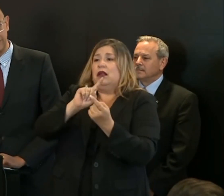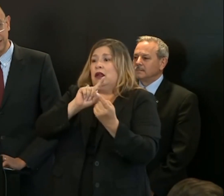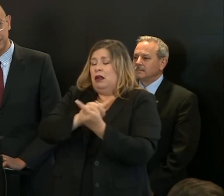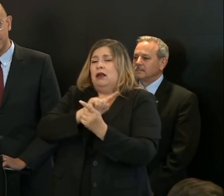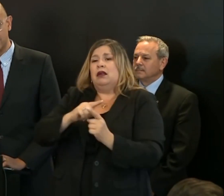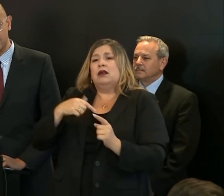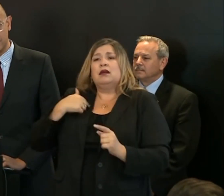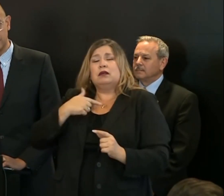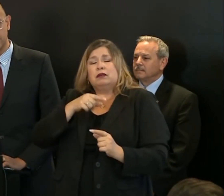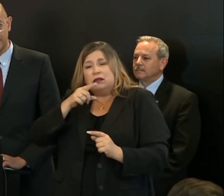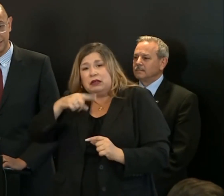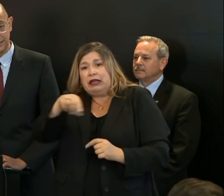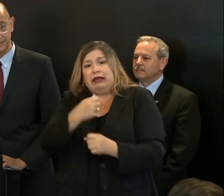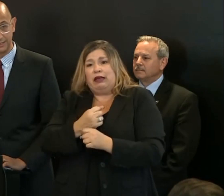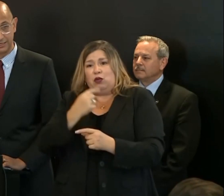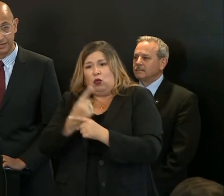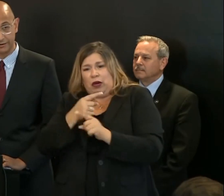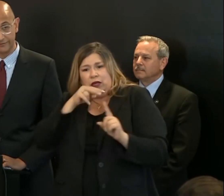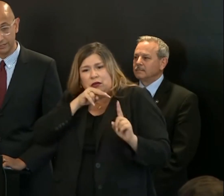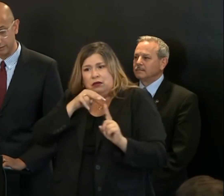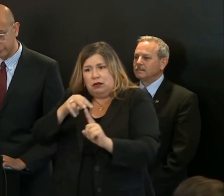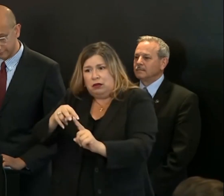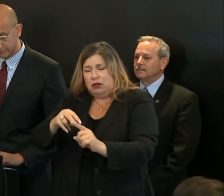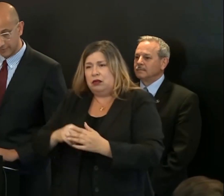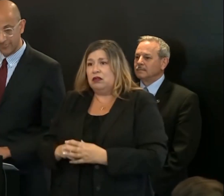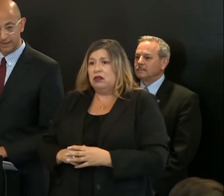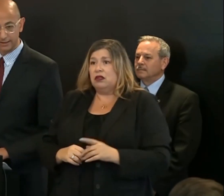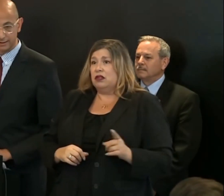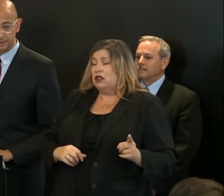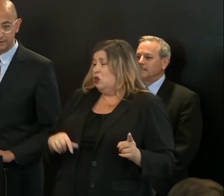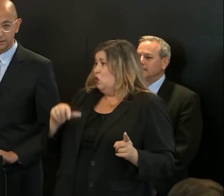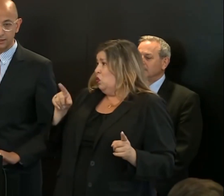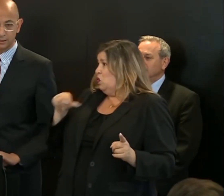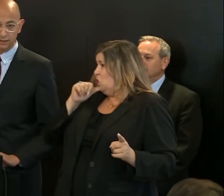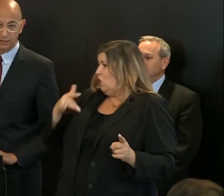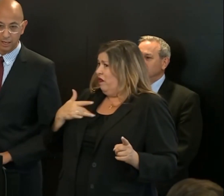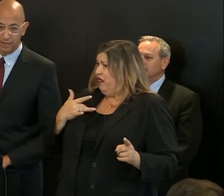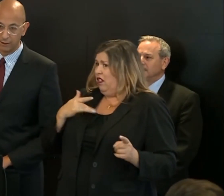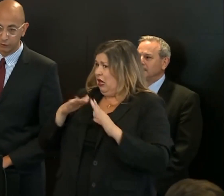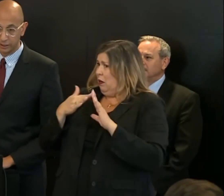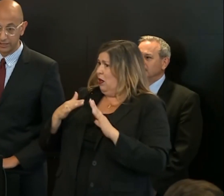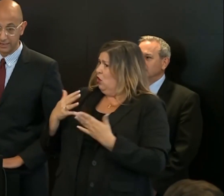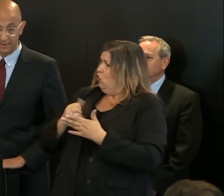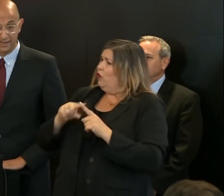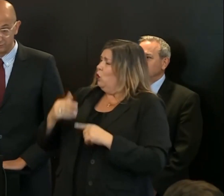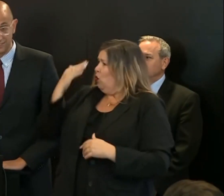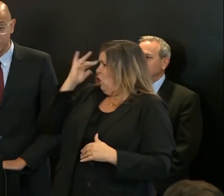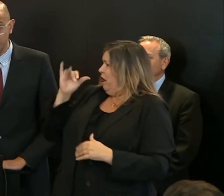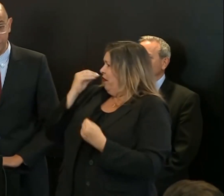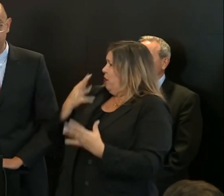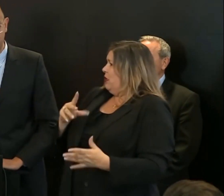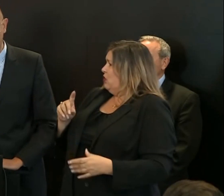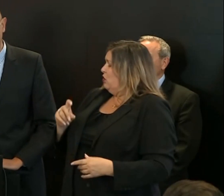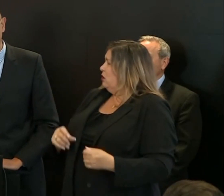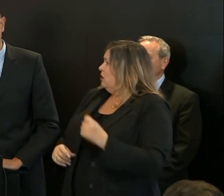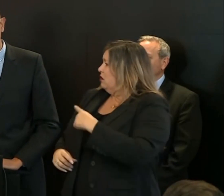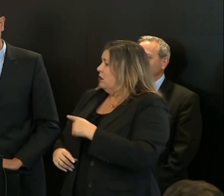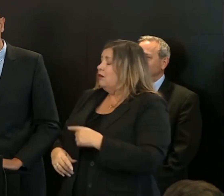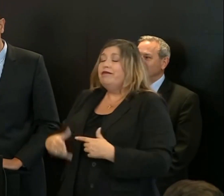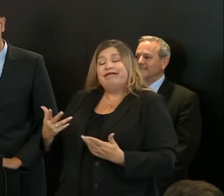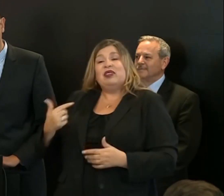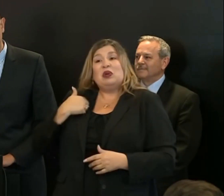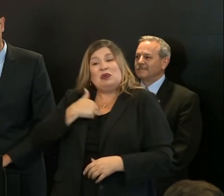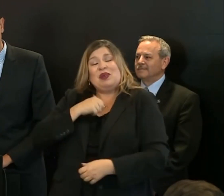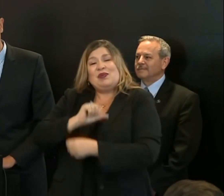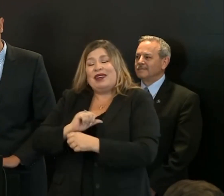receive the correct attention and care if But needed. You don't feel the community deserves to know? As we said, we're